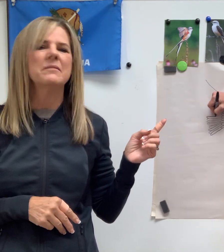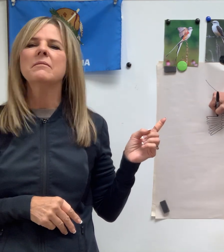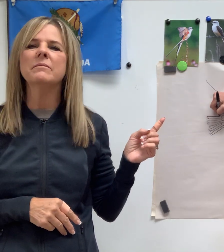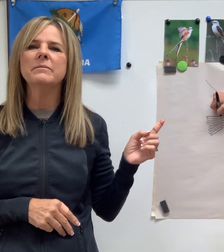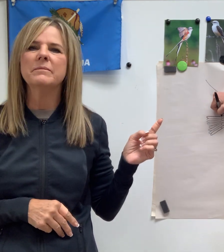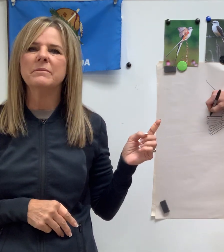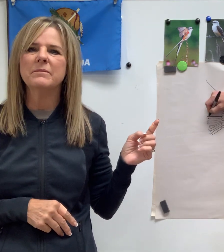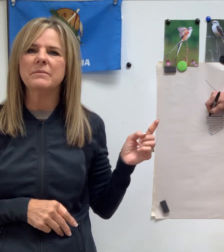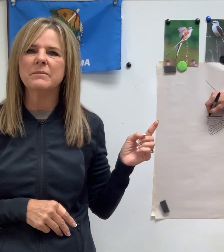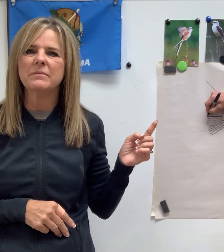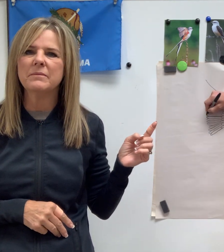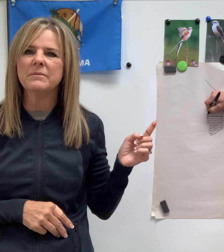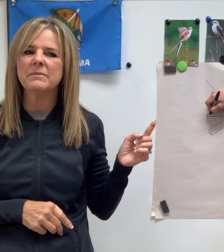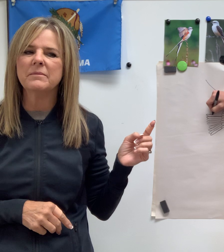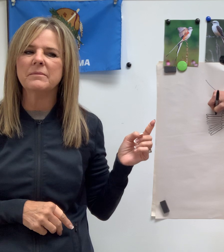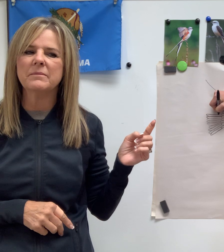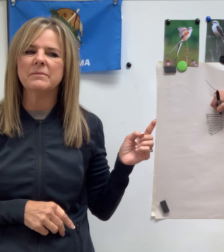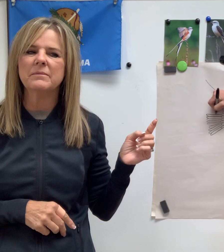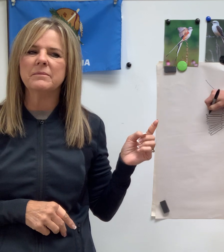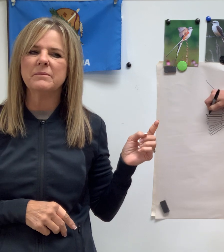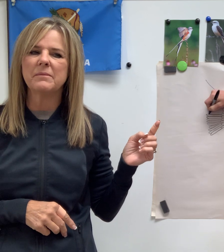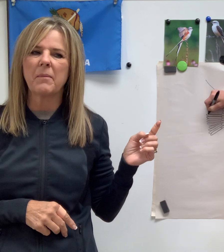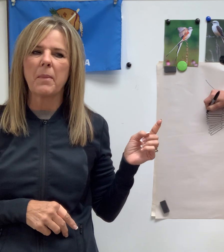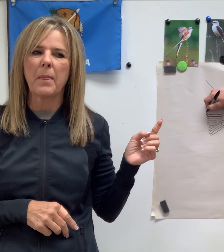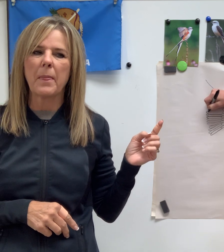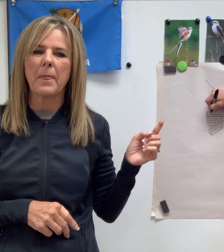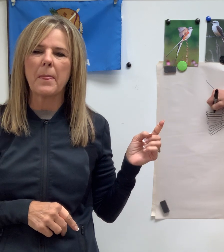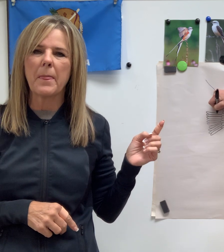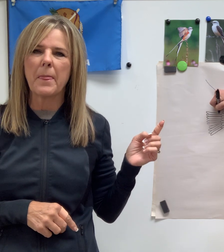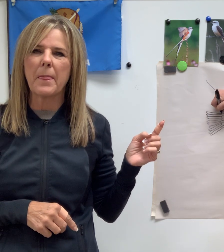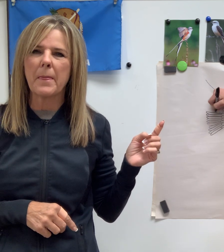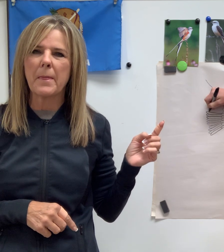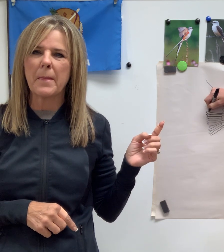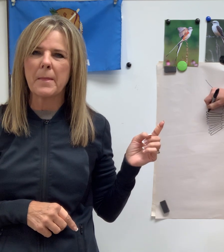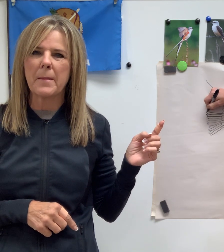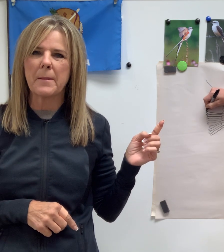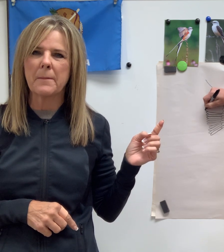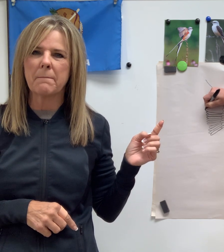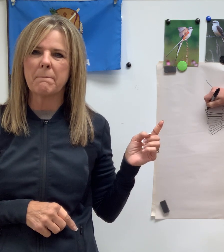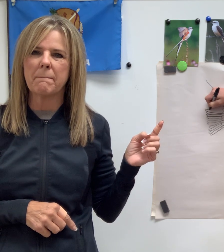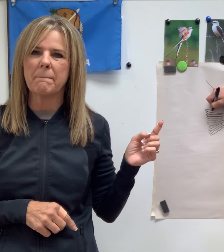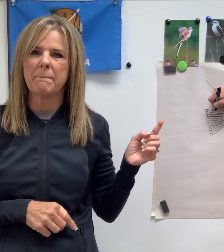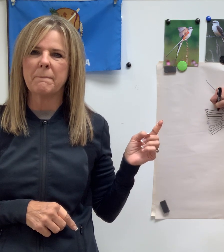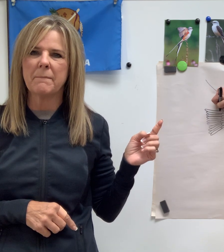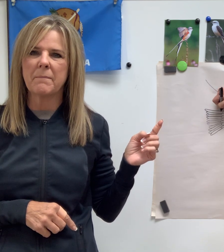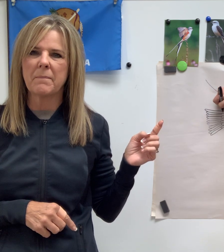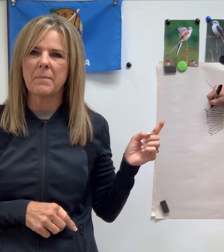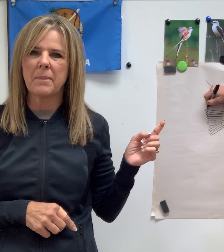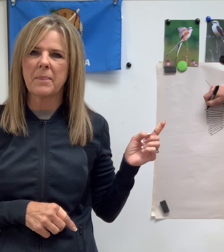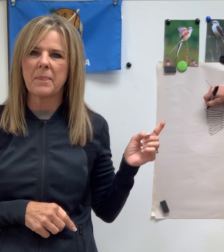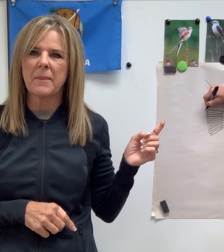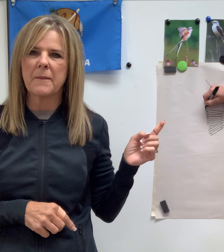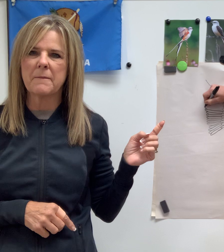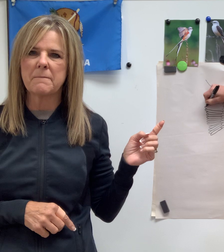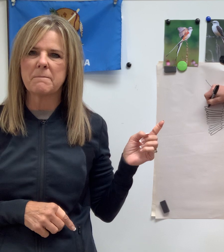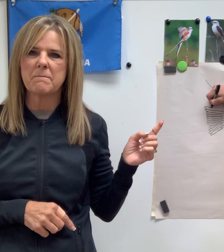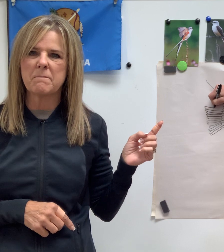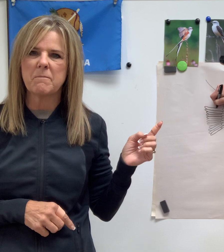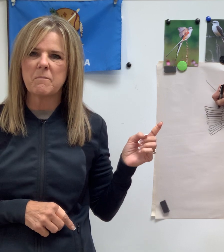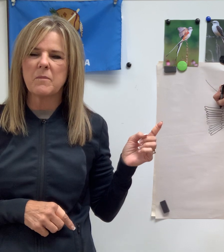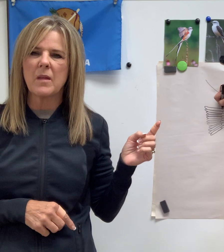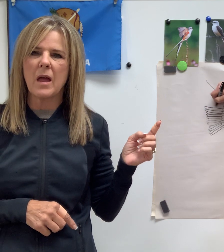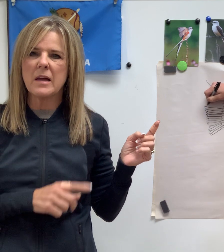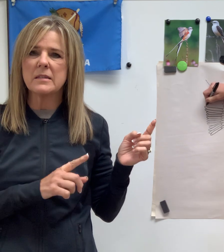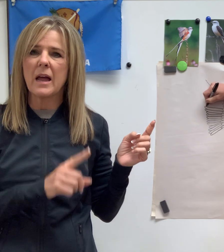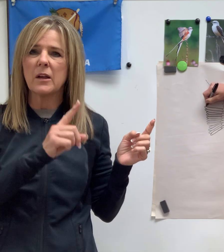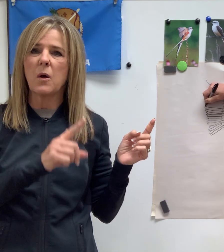And I'm just going to make those long, skinny feathers. And look, as I come up, they're going to start to get longer, guys.